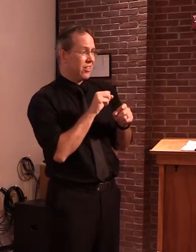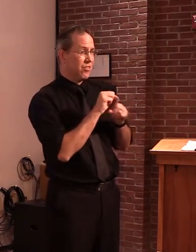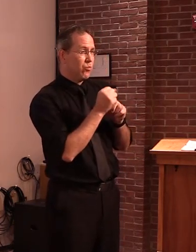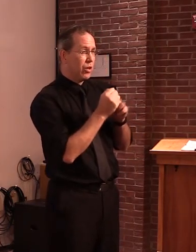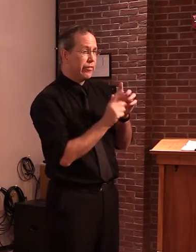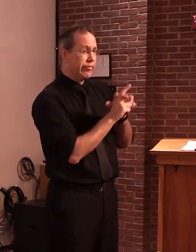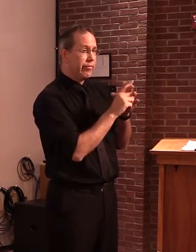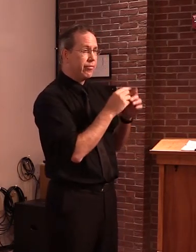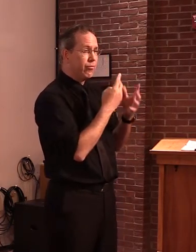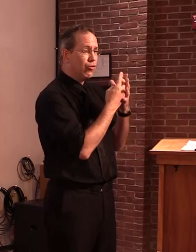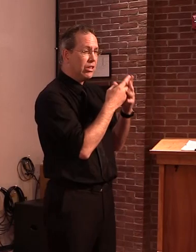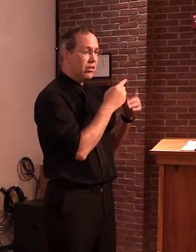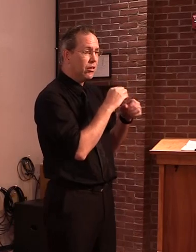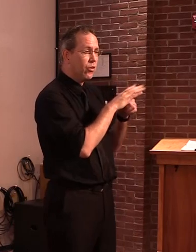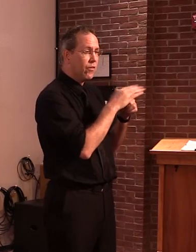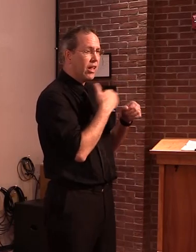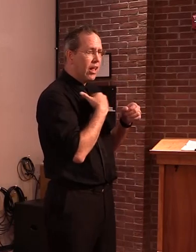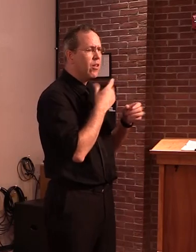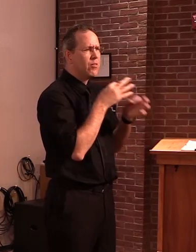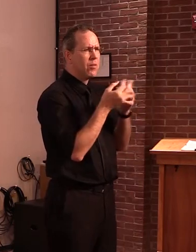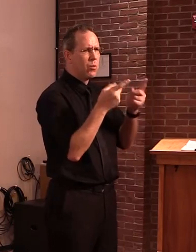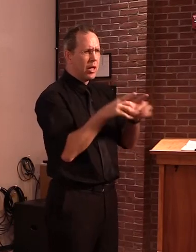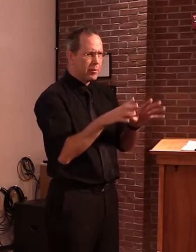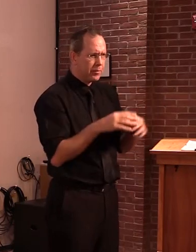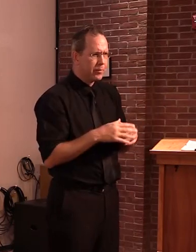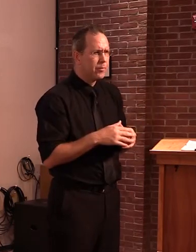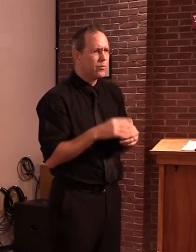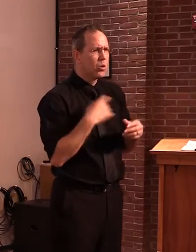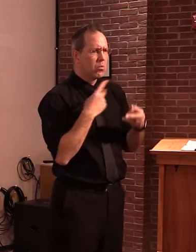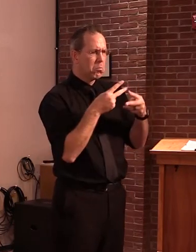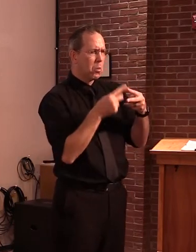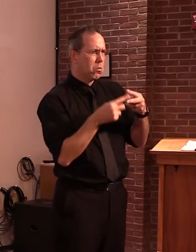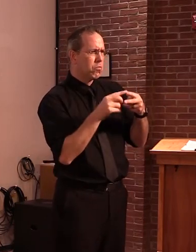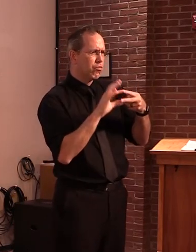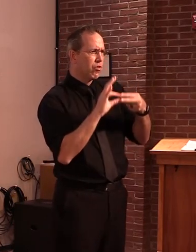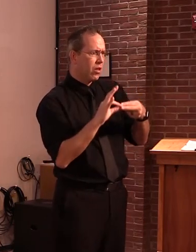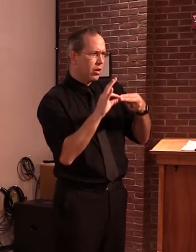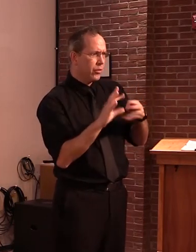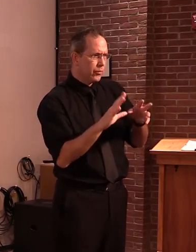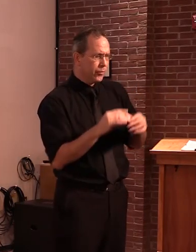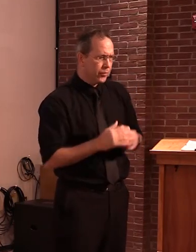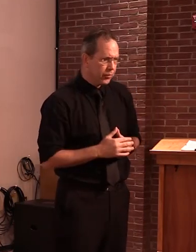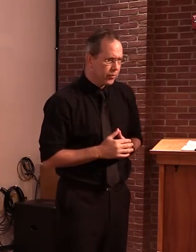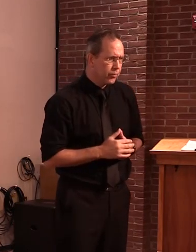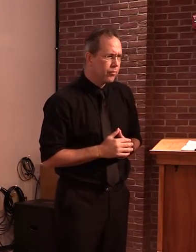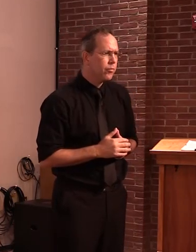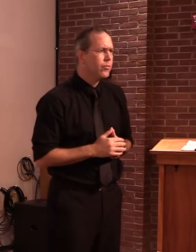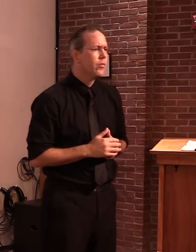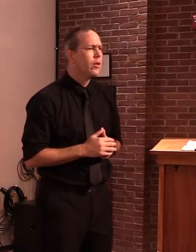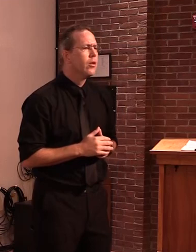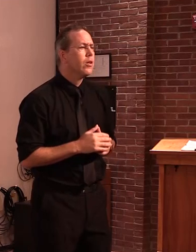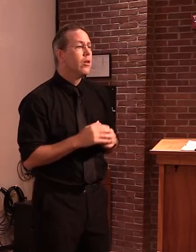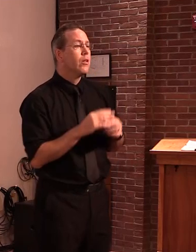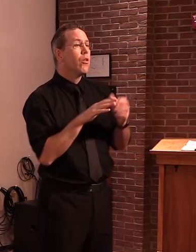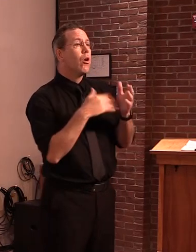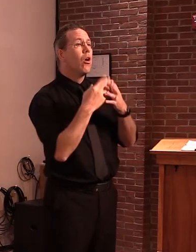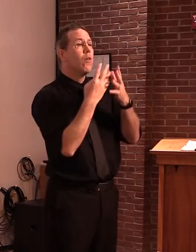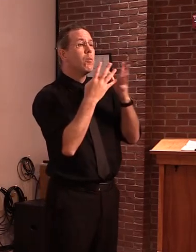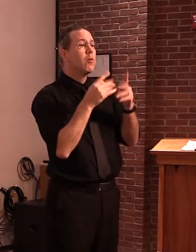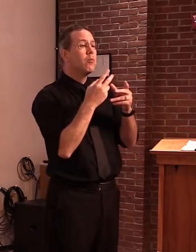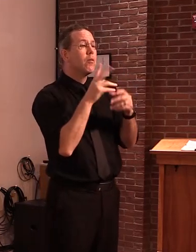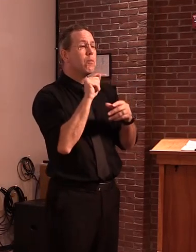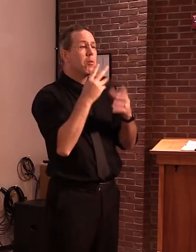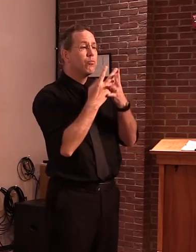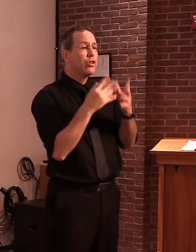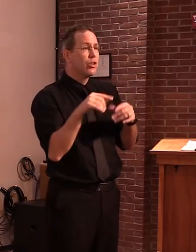question, because they all tie together. All Vermont prisoners currently in Mississippi